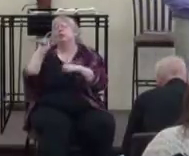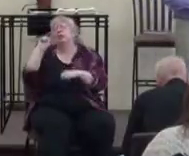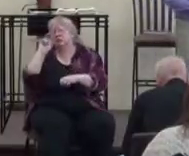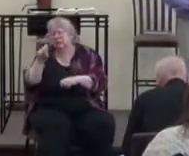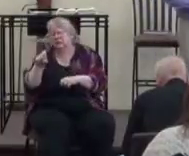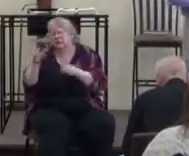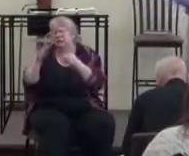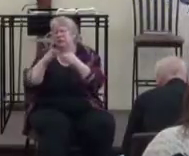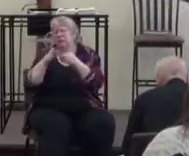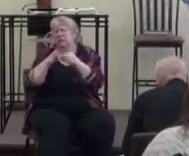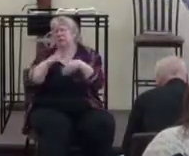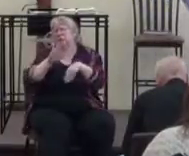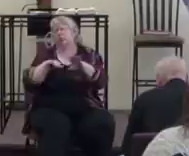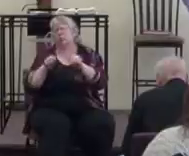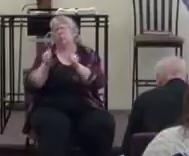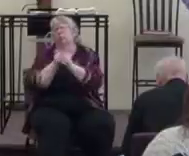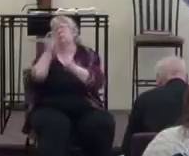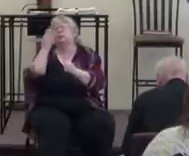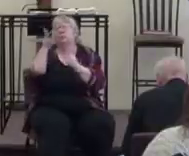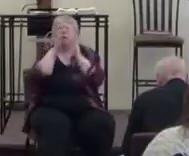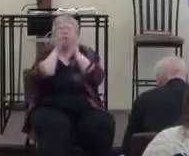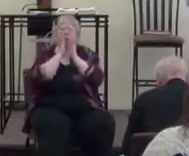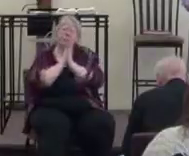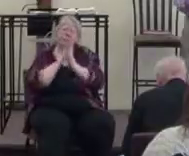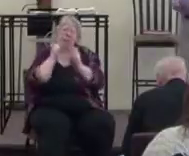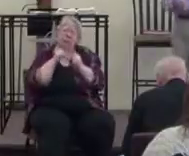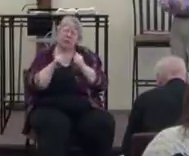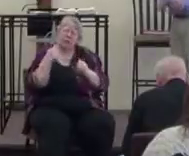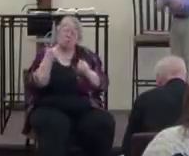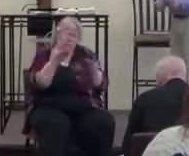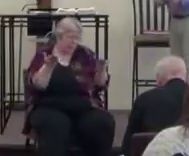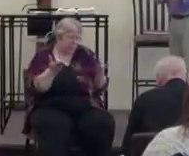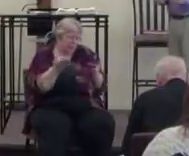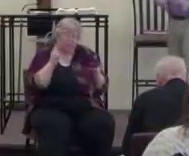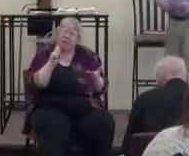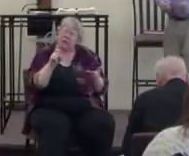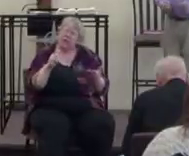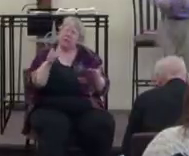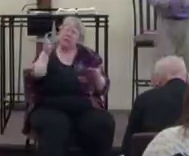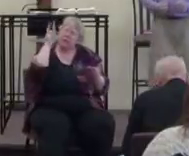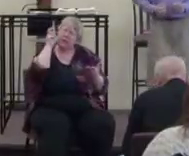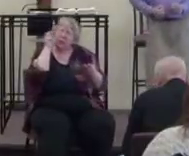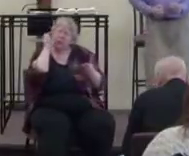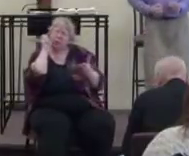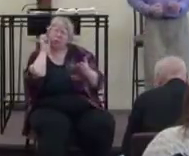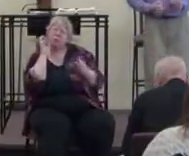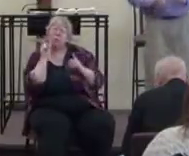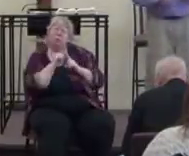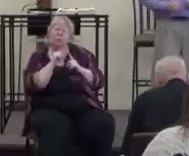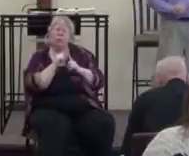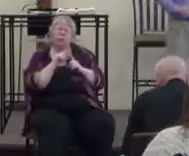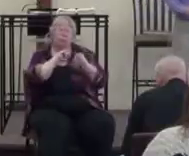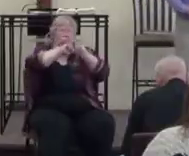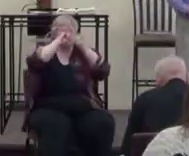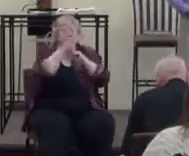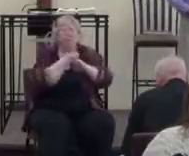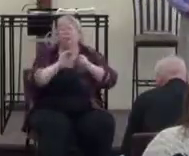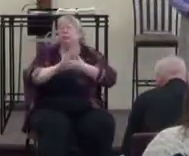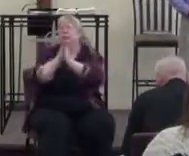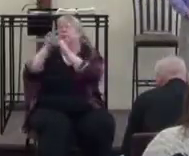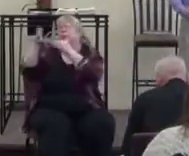I pray everyone that's here today that needed to hear this word will make a change for you, God, to get closer to